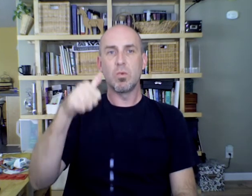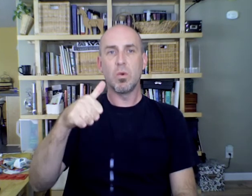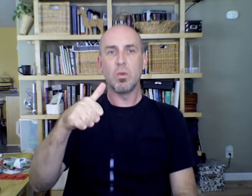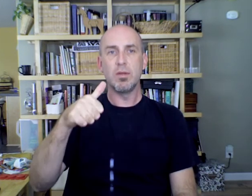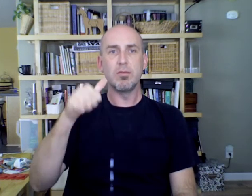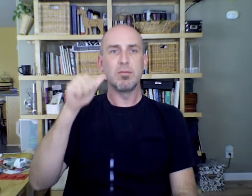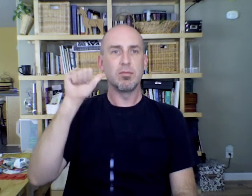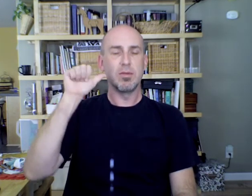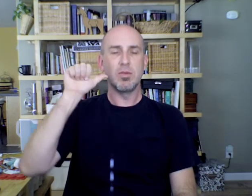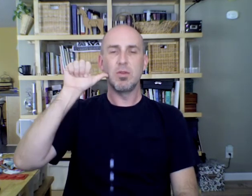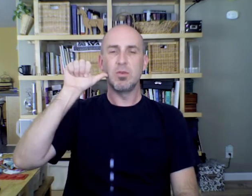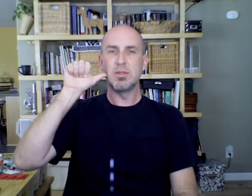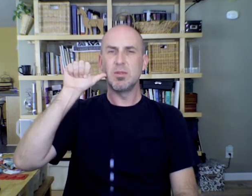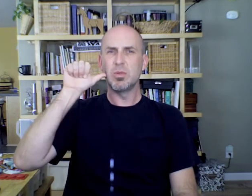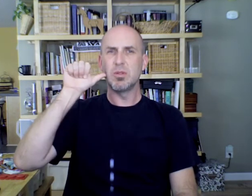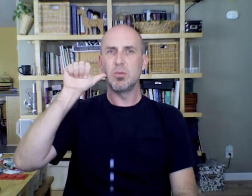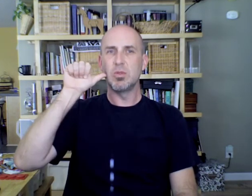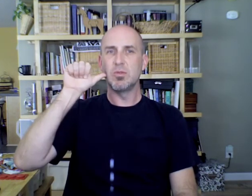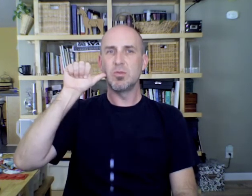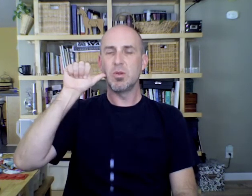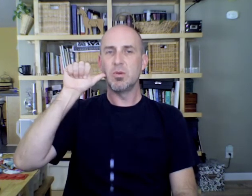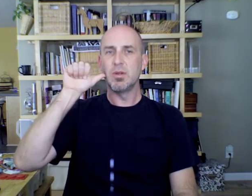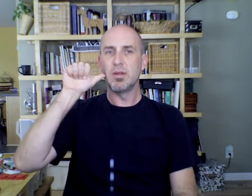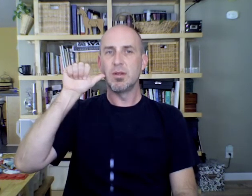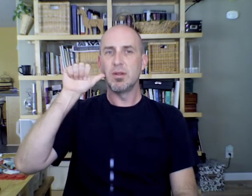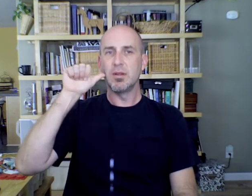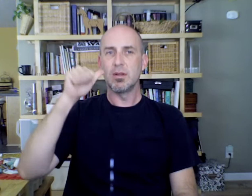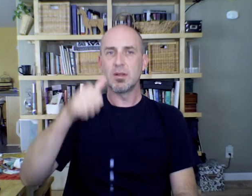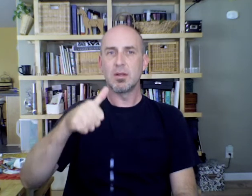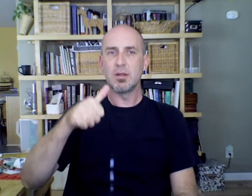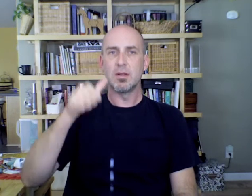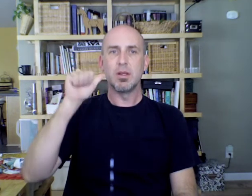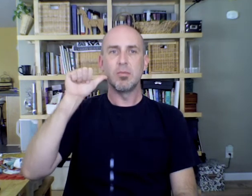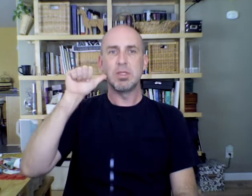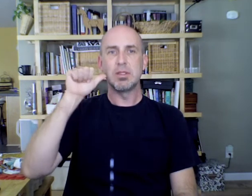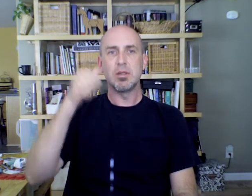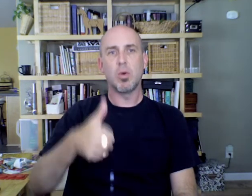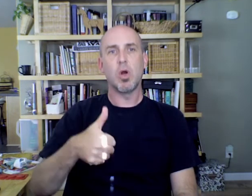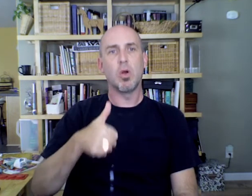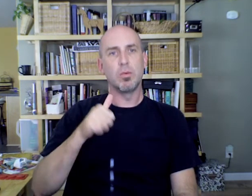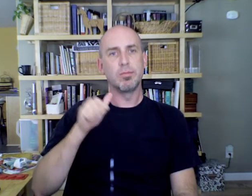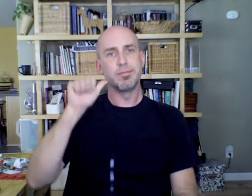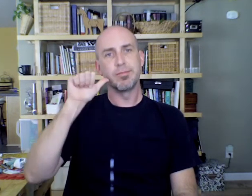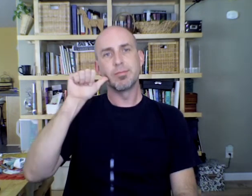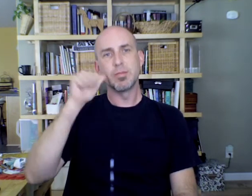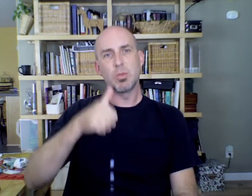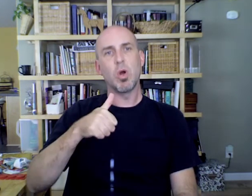roll it. Try to do it in super slow motion for you. It's tomorrow. tomorrow.